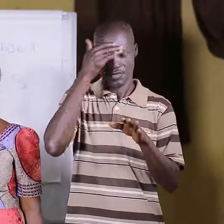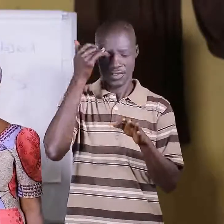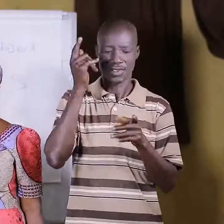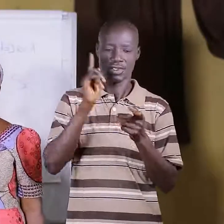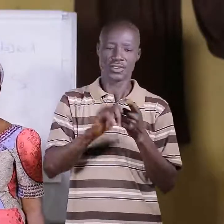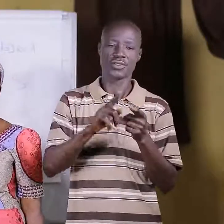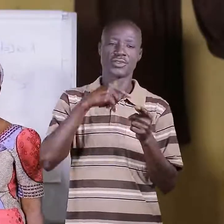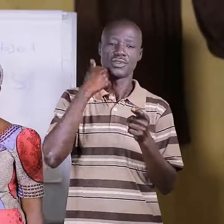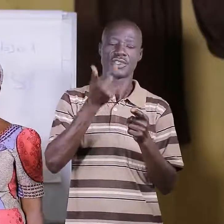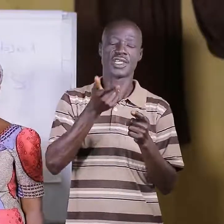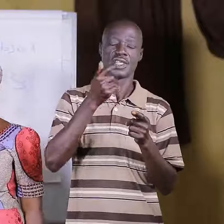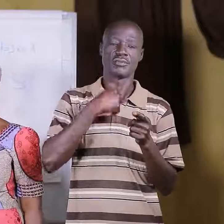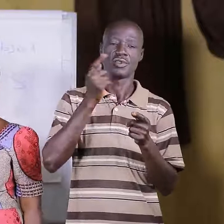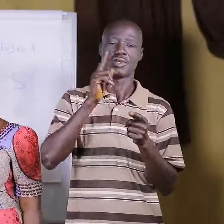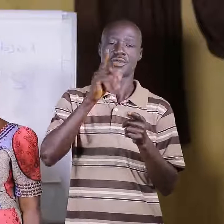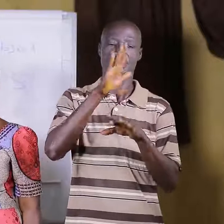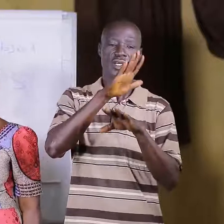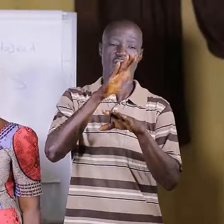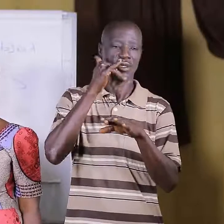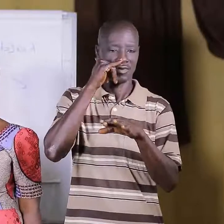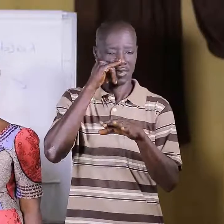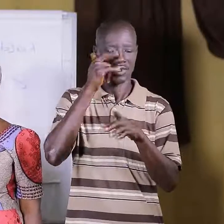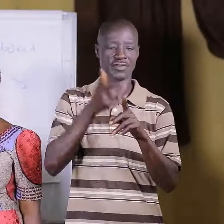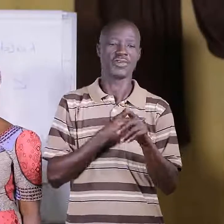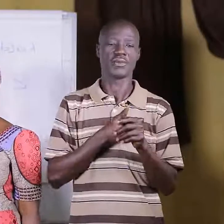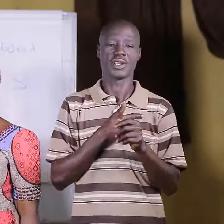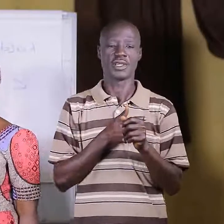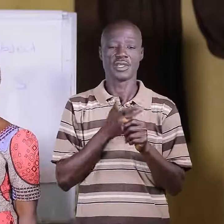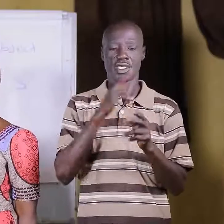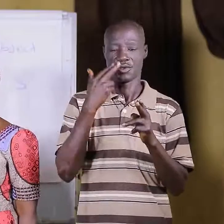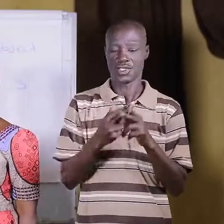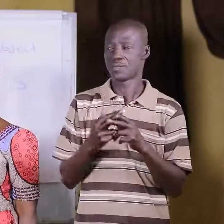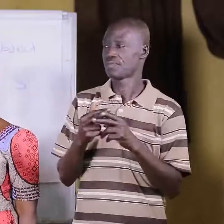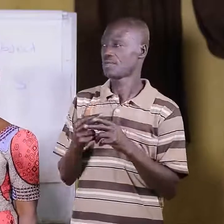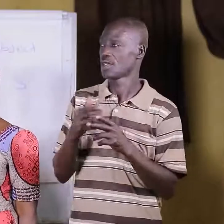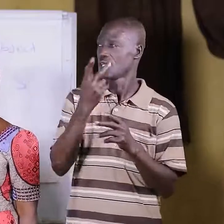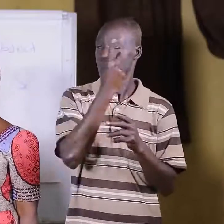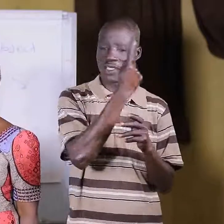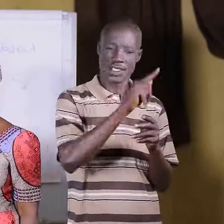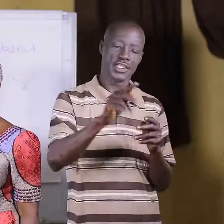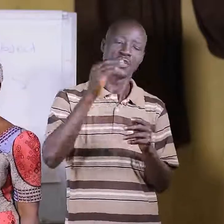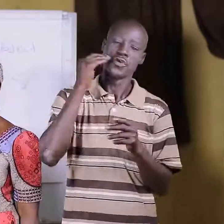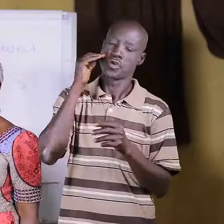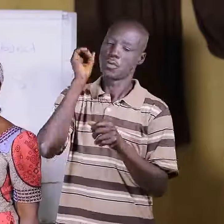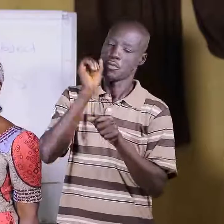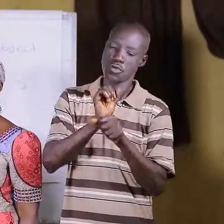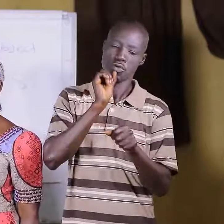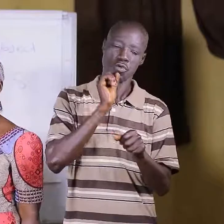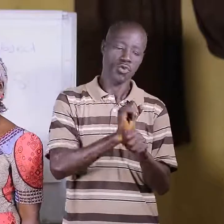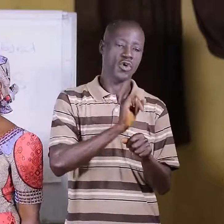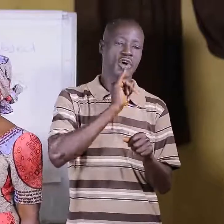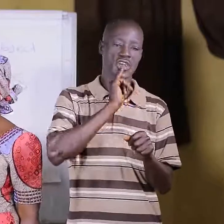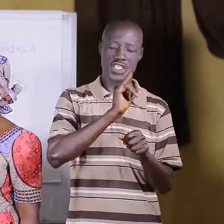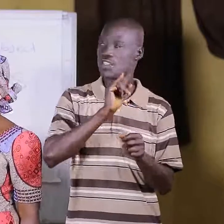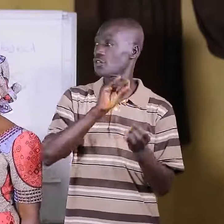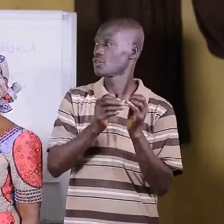tell me where you are calling from and your name. I would like to know where you are calling from and who